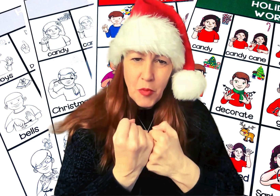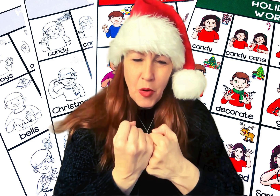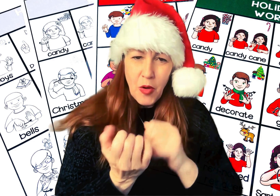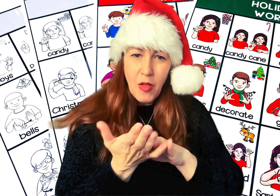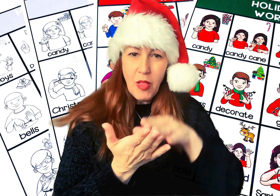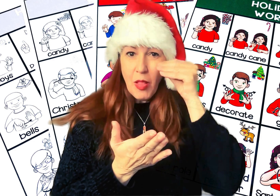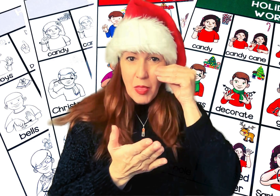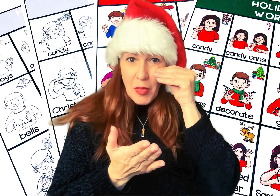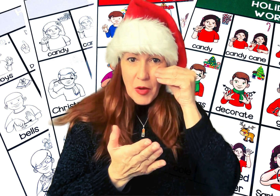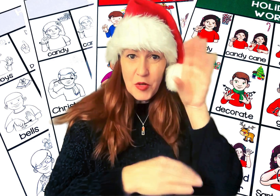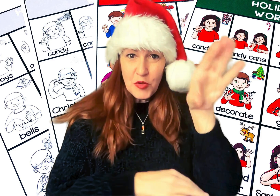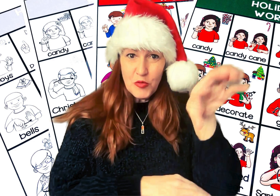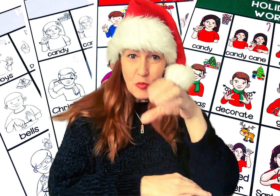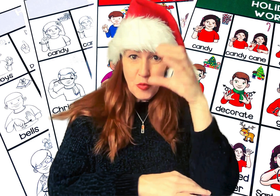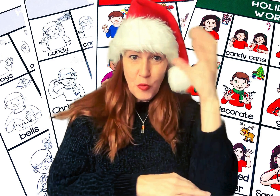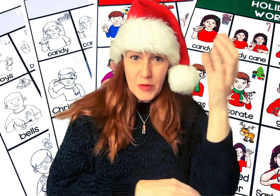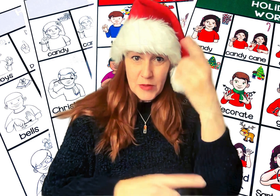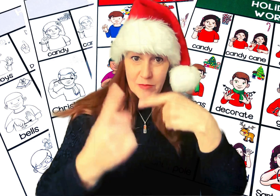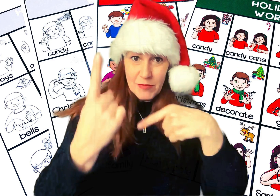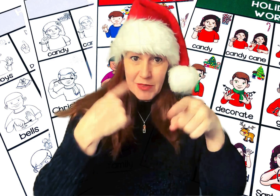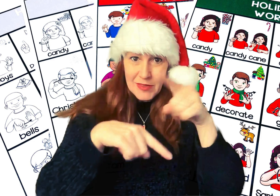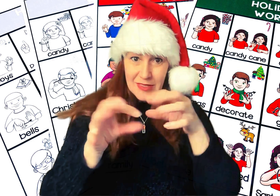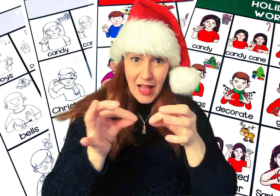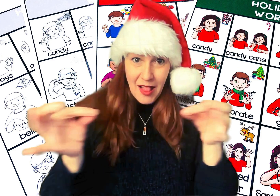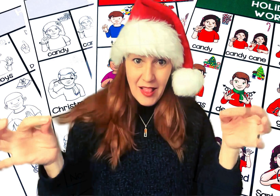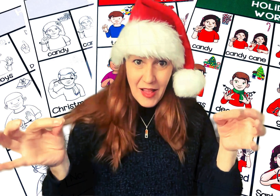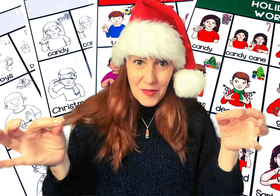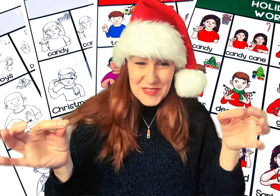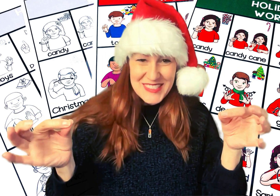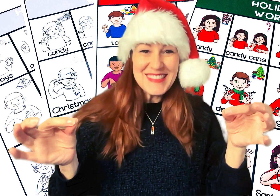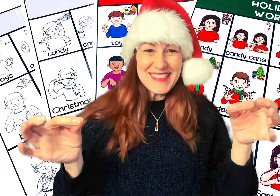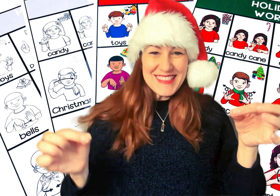support learning Christmas signs?